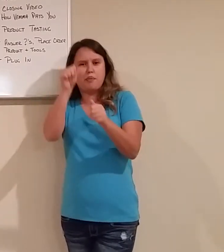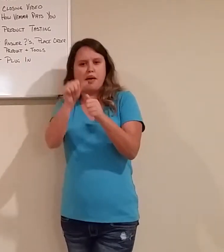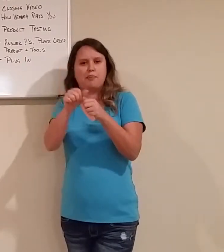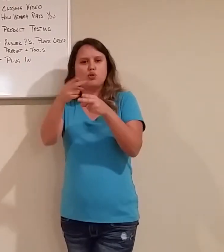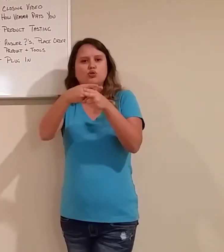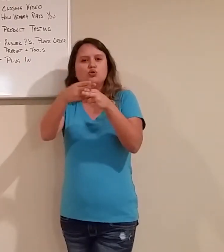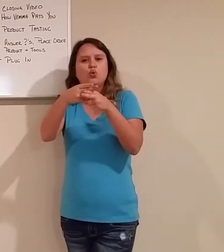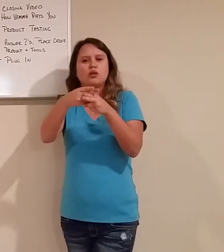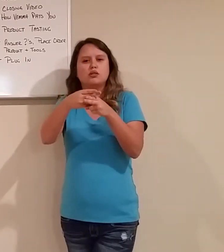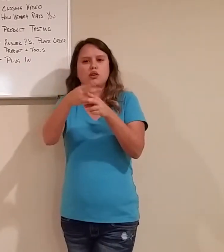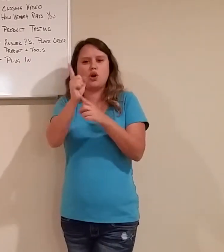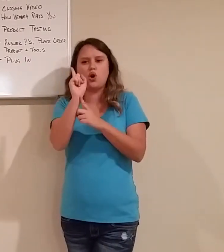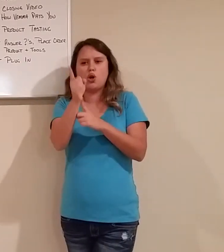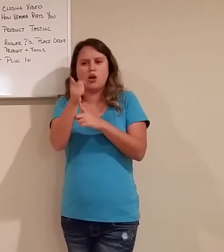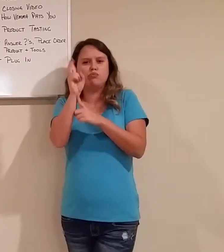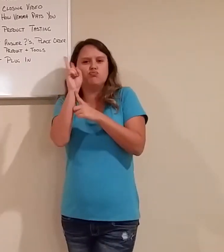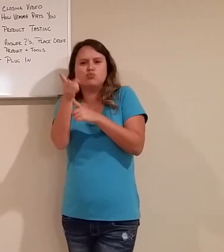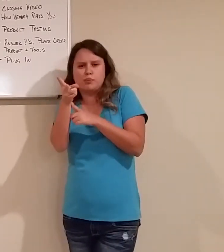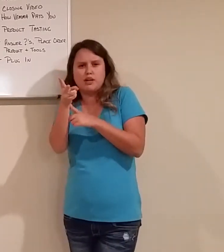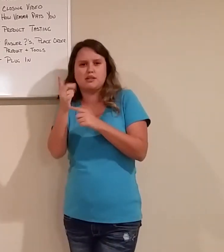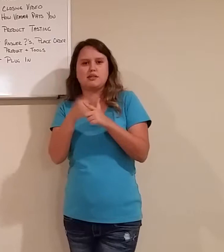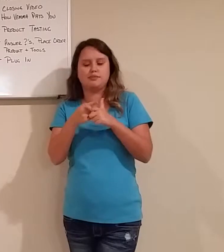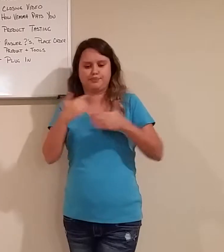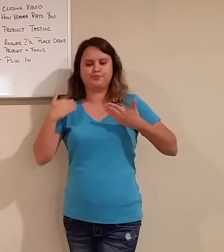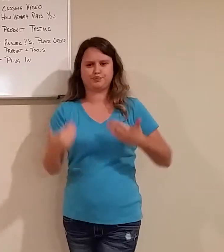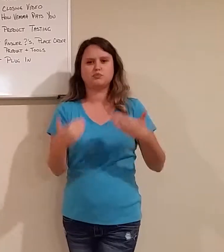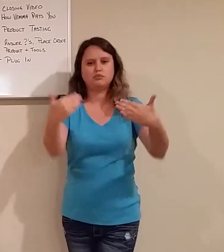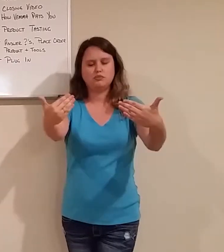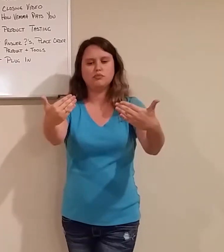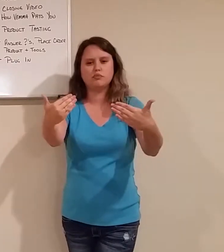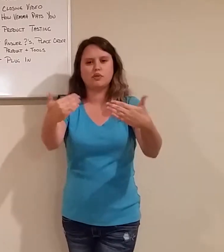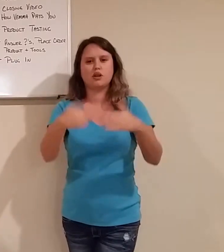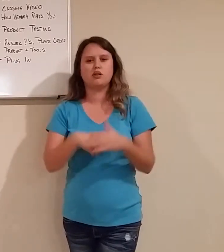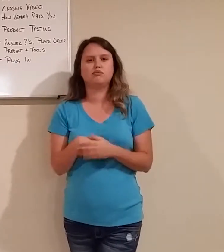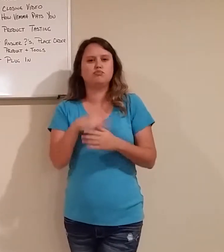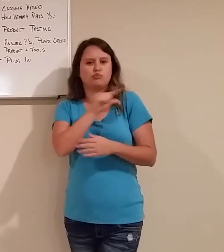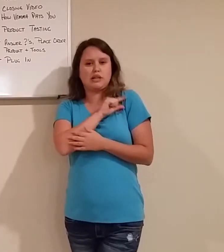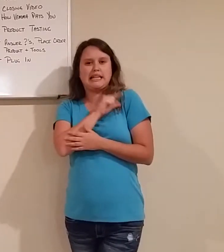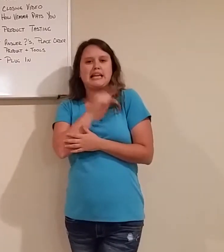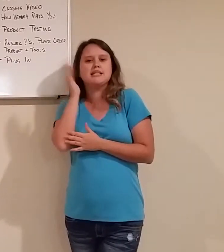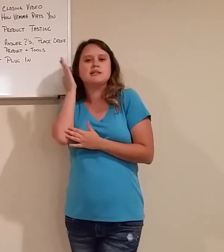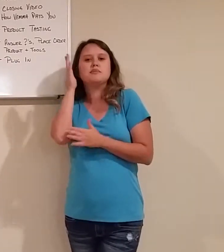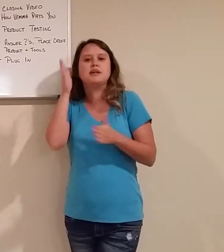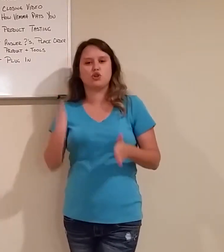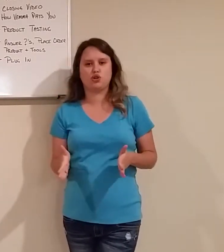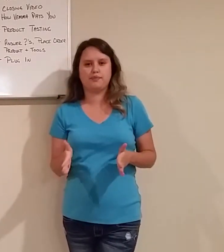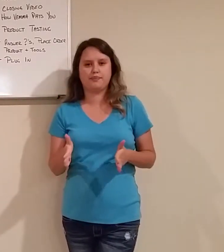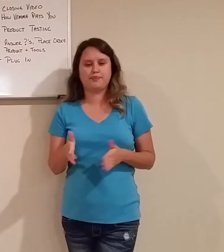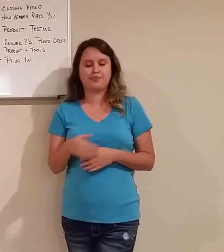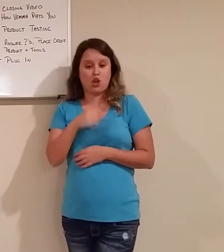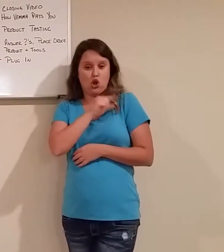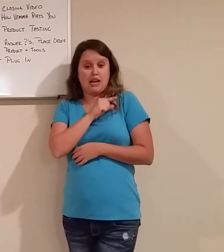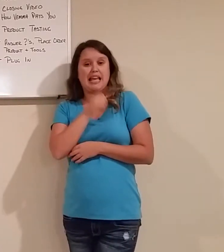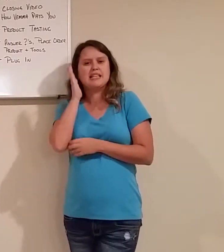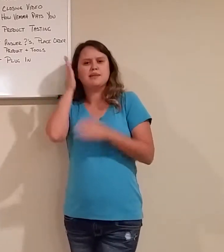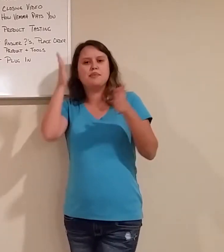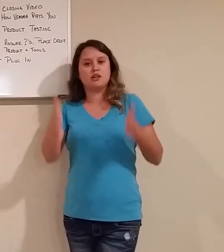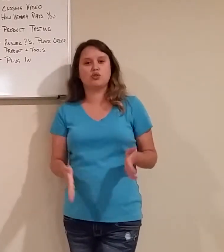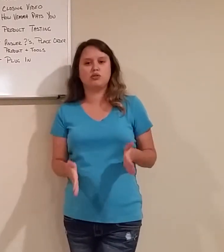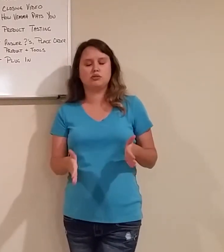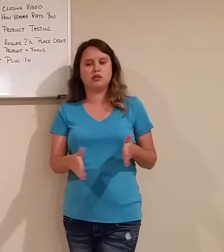short, 1 to 2 minutes tops. Then we're going to move on over into our guest speaker. Our guest speaker is going to be our